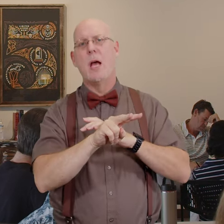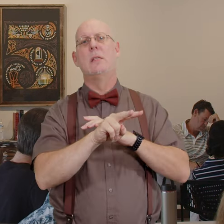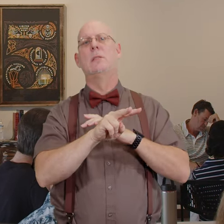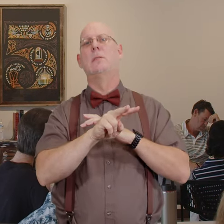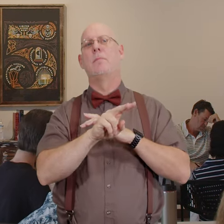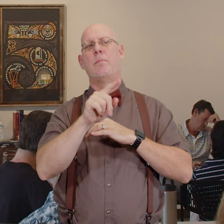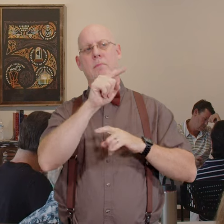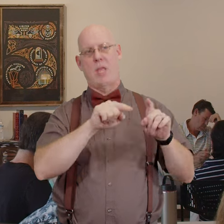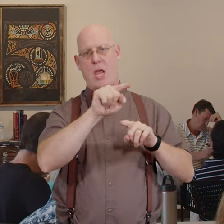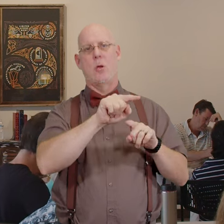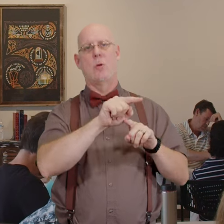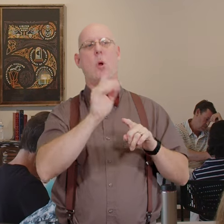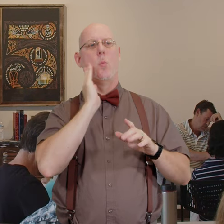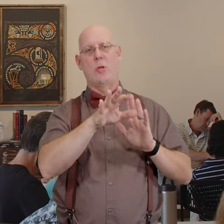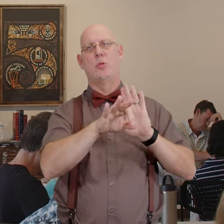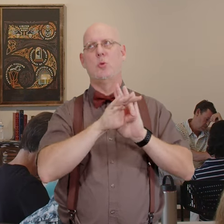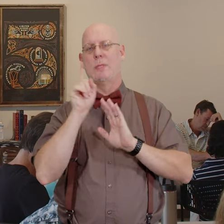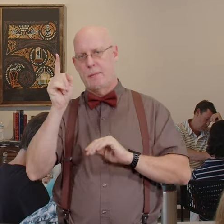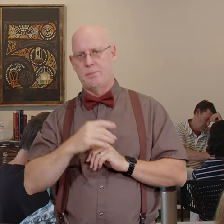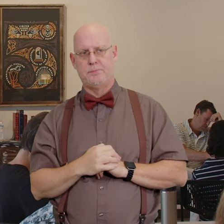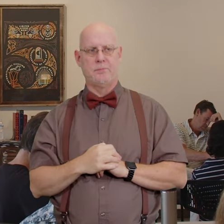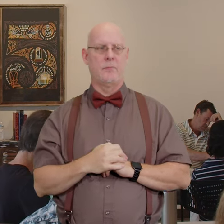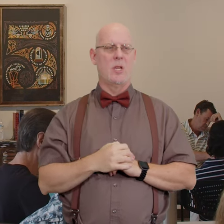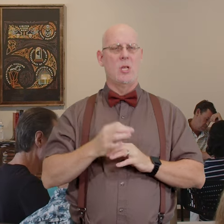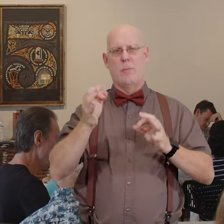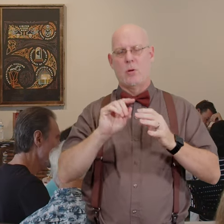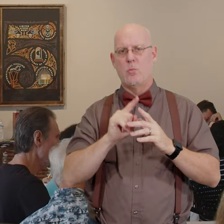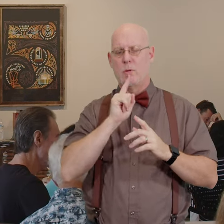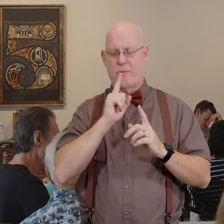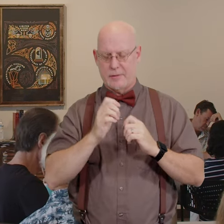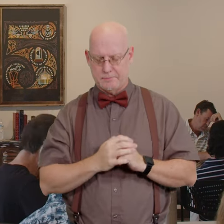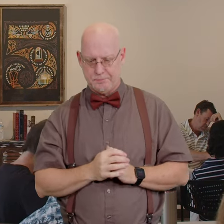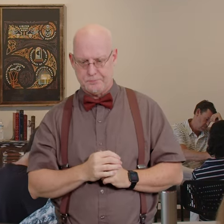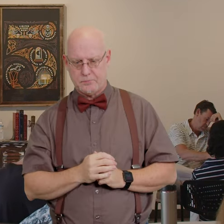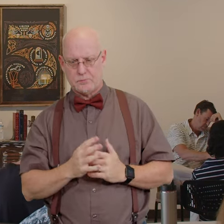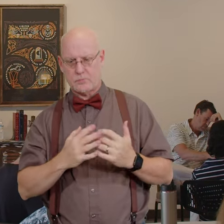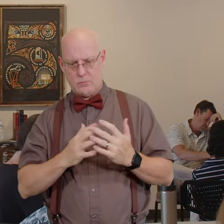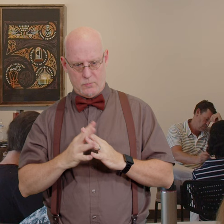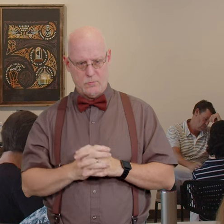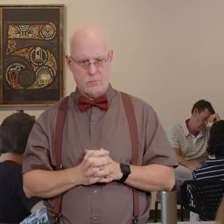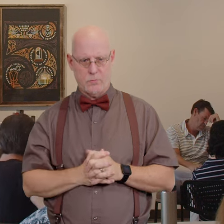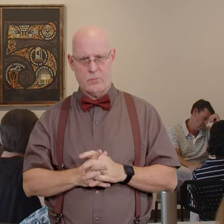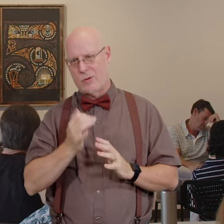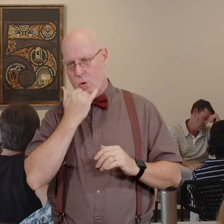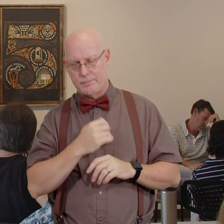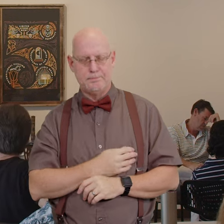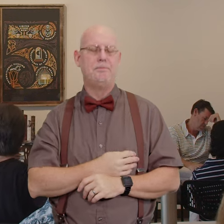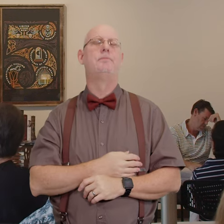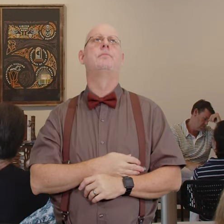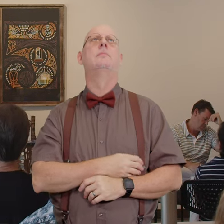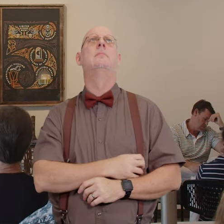foresight of those individuals choosing him. So we'll unpack this really quickly here for a second, even though it's